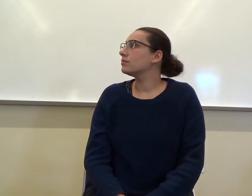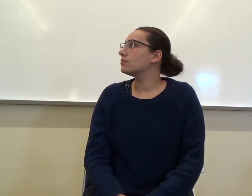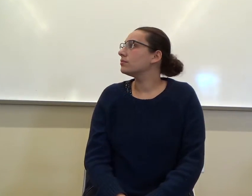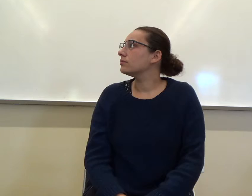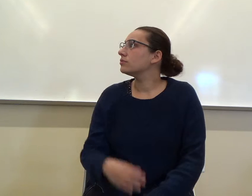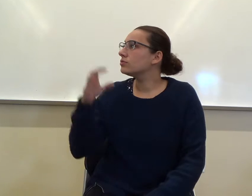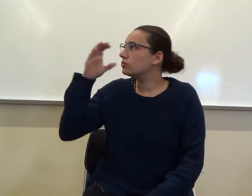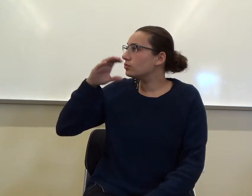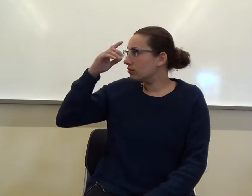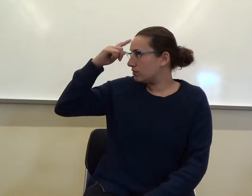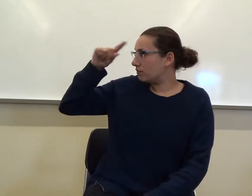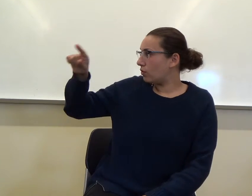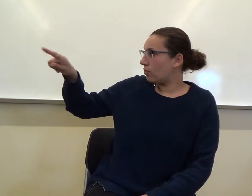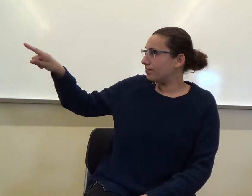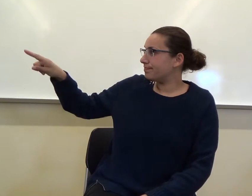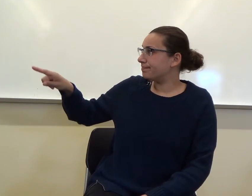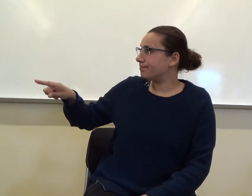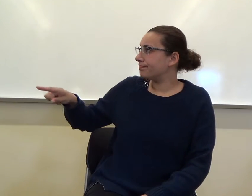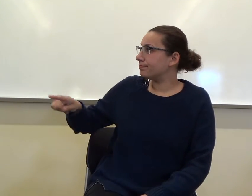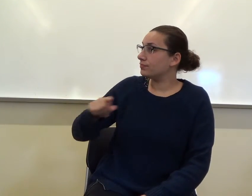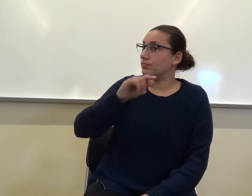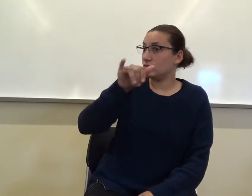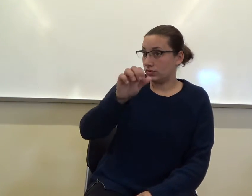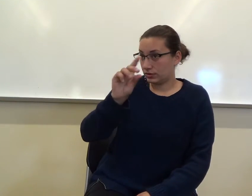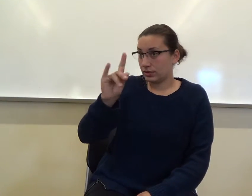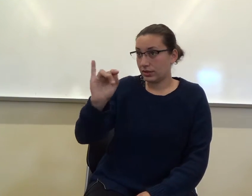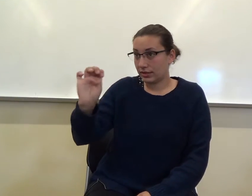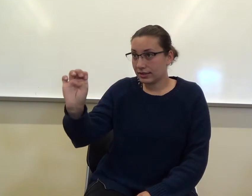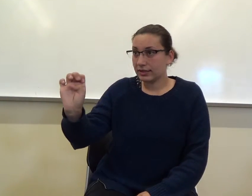for. Jackie Robinson and Hank Greenberg